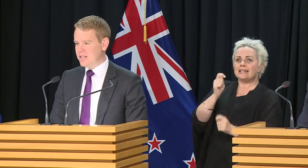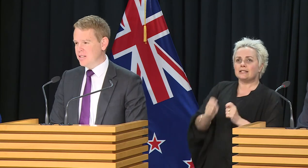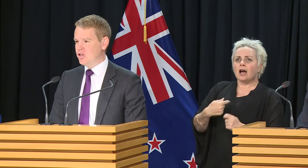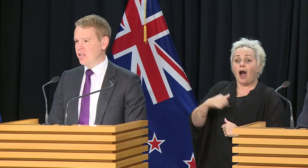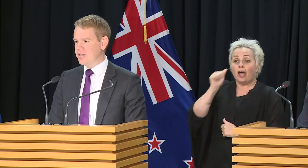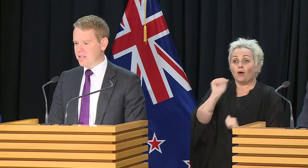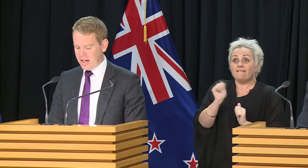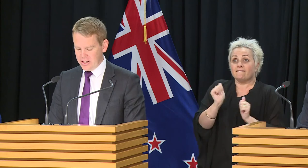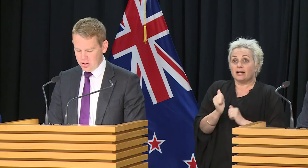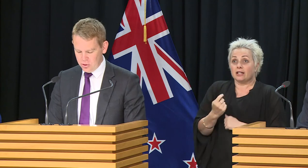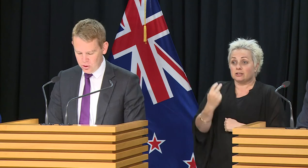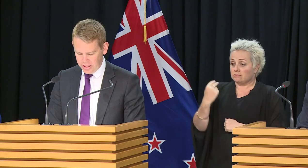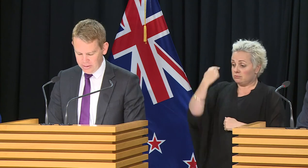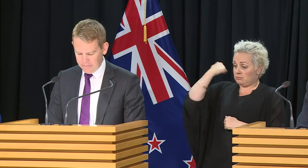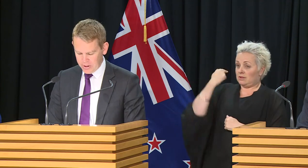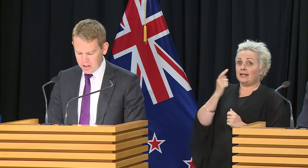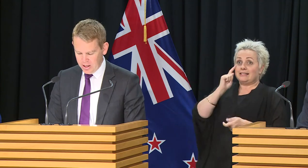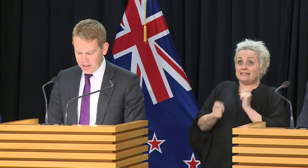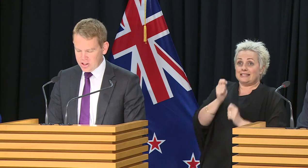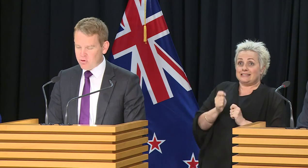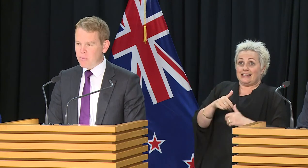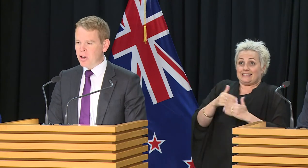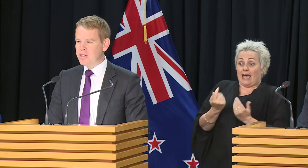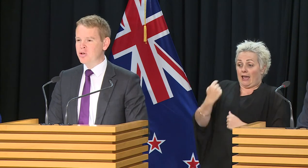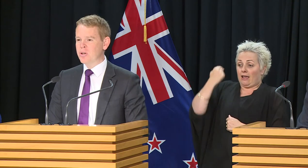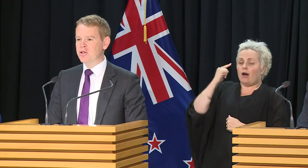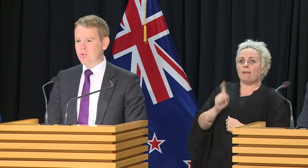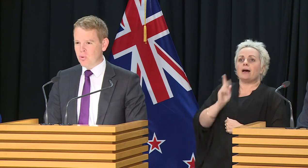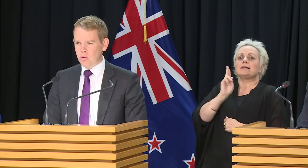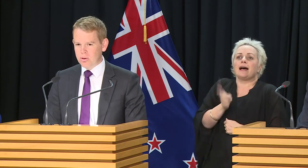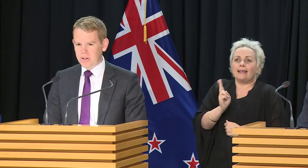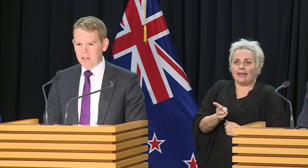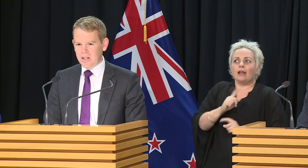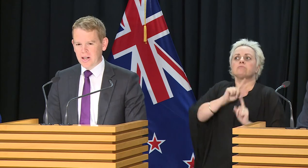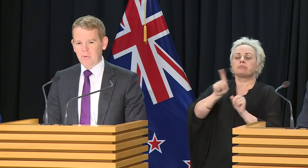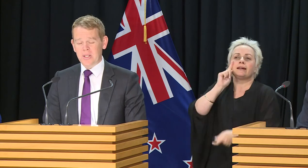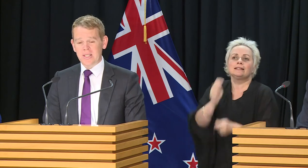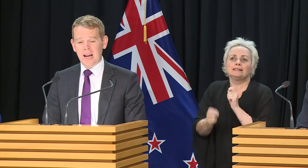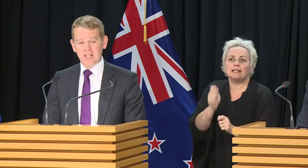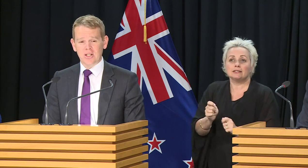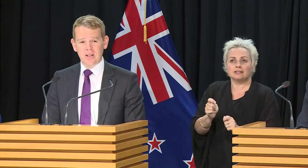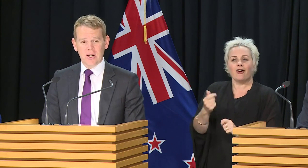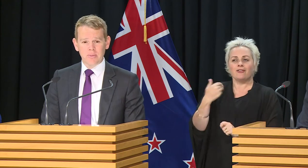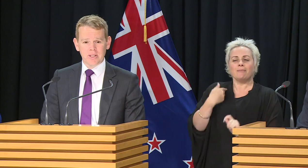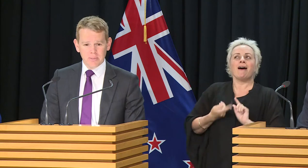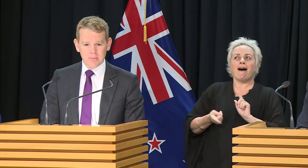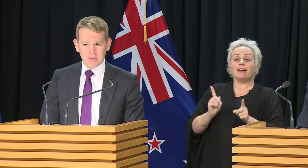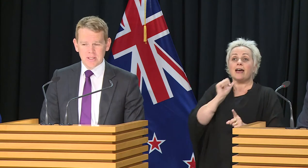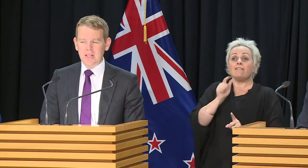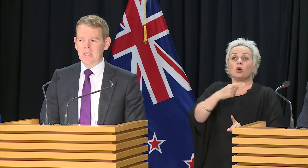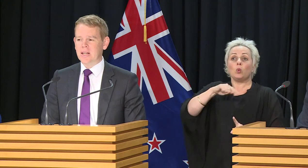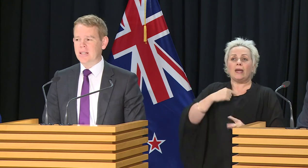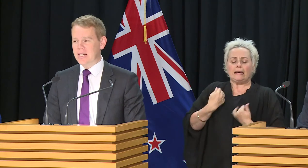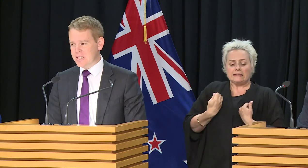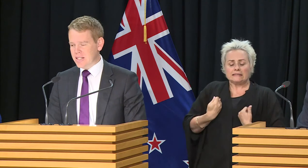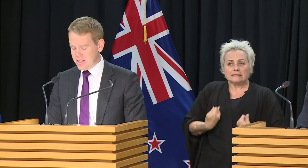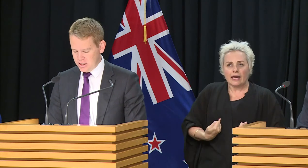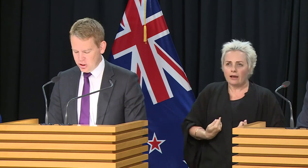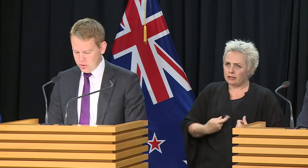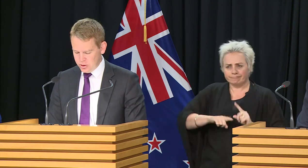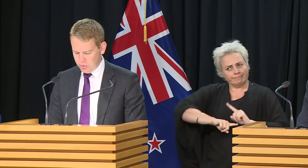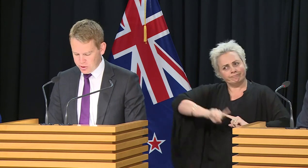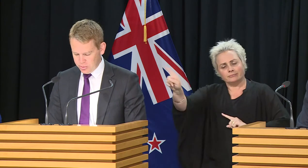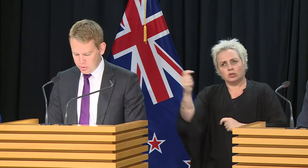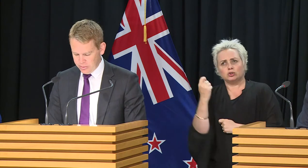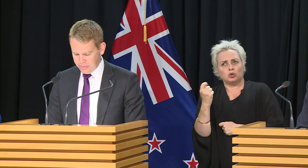had been tested just days earlier. It's a reminder to us all, if we start to develop symptoms, get a test